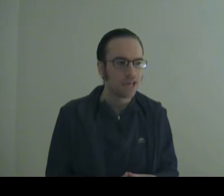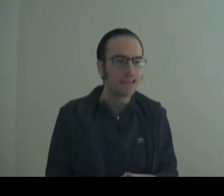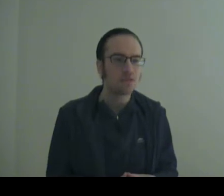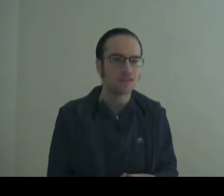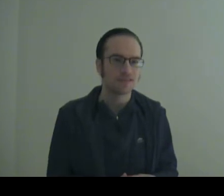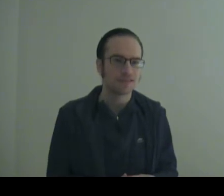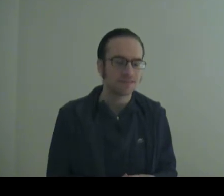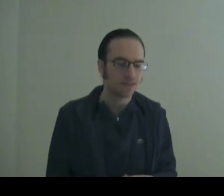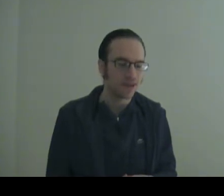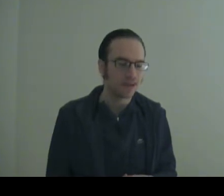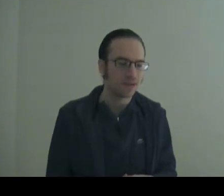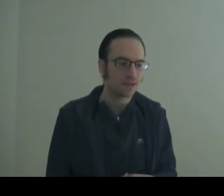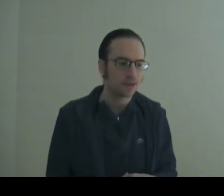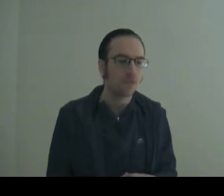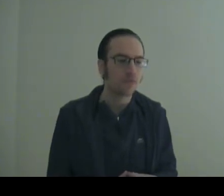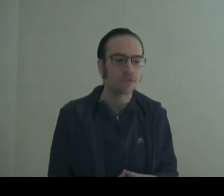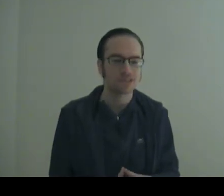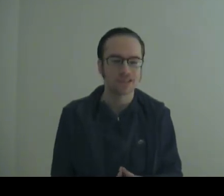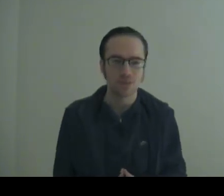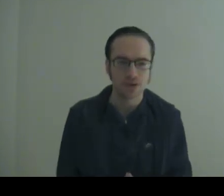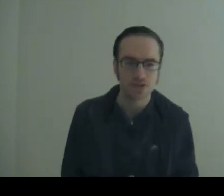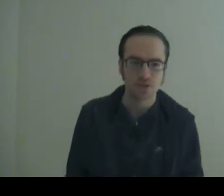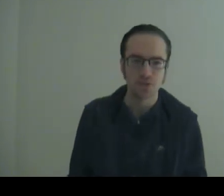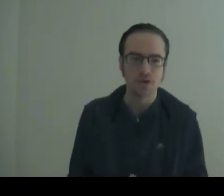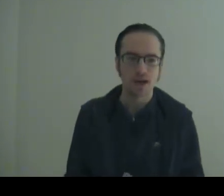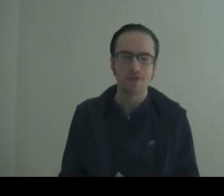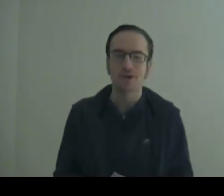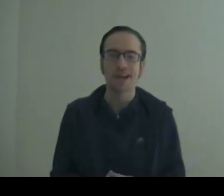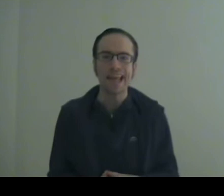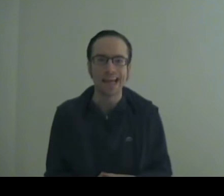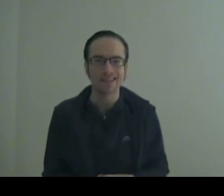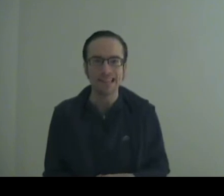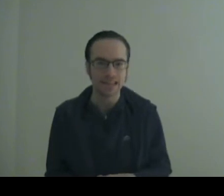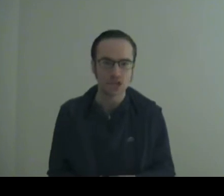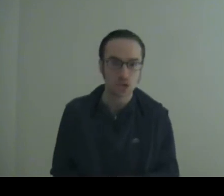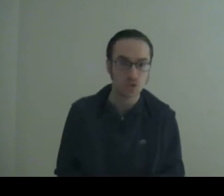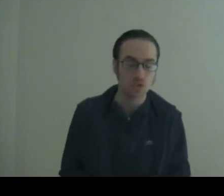in this, they unfortunately want to have their cake and eat it too,